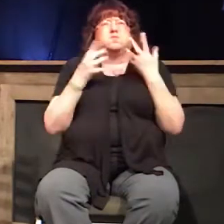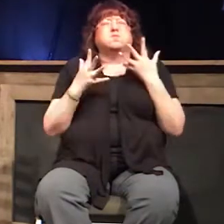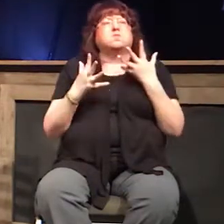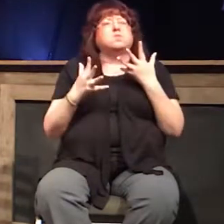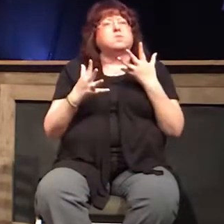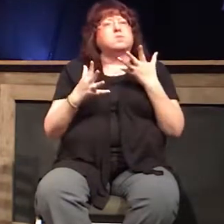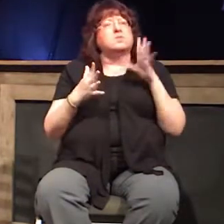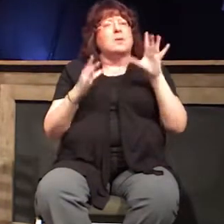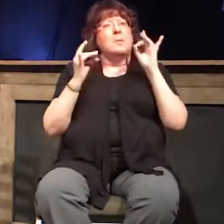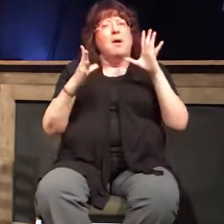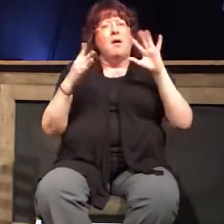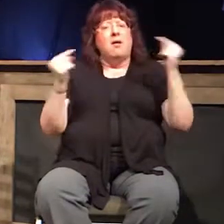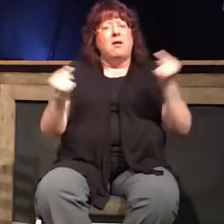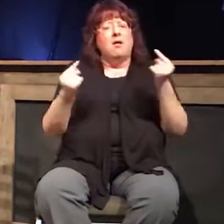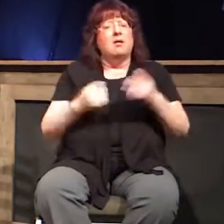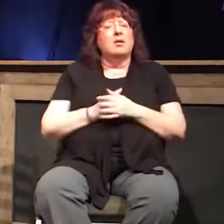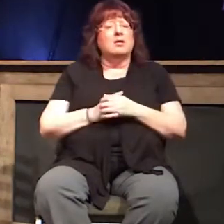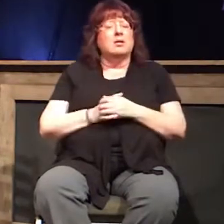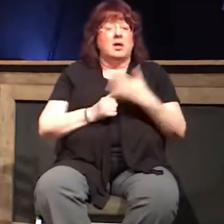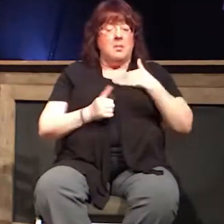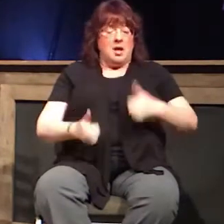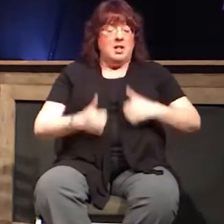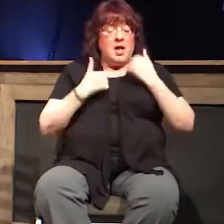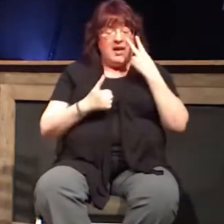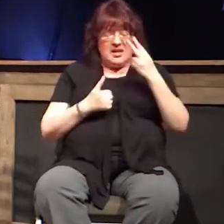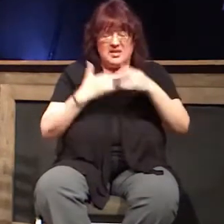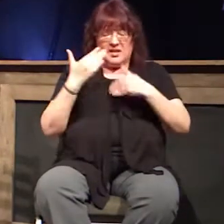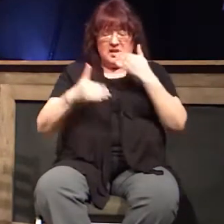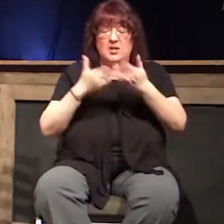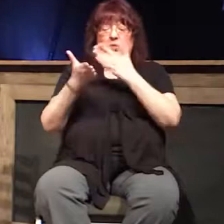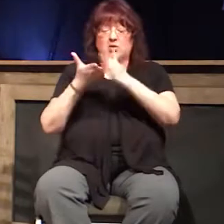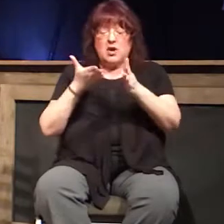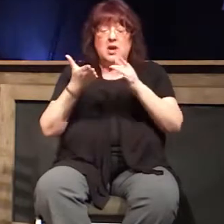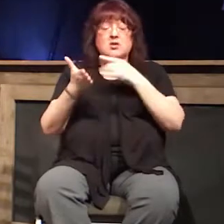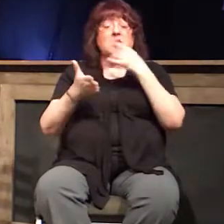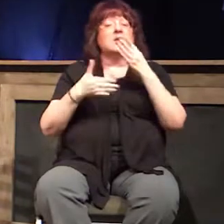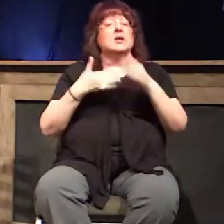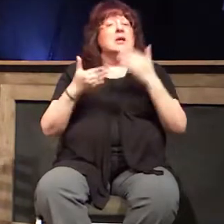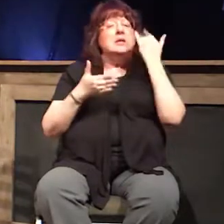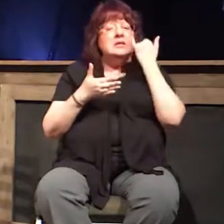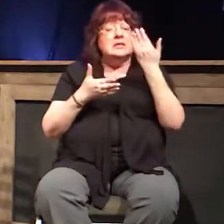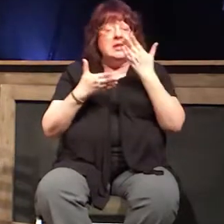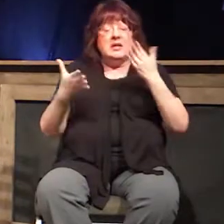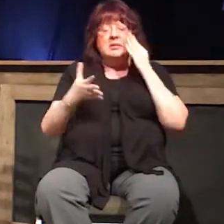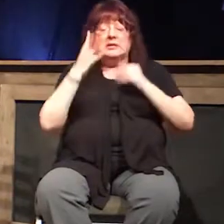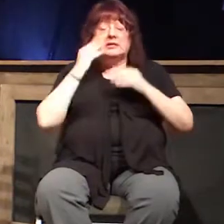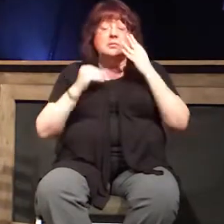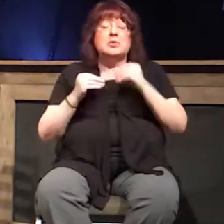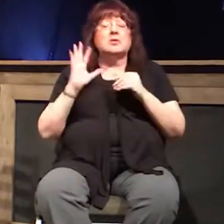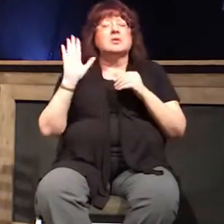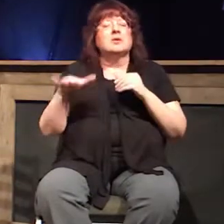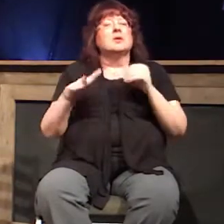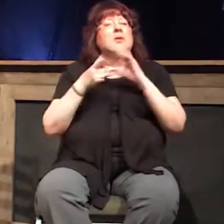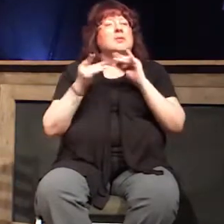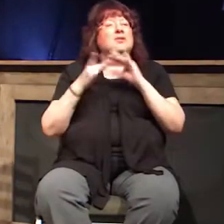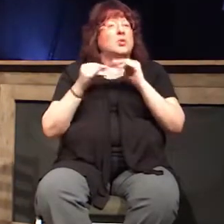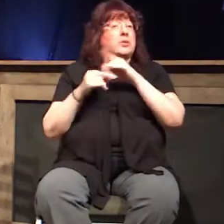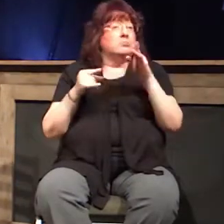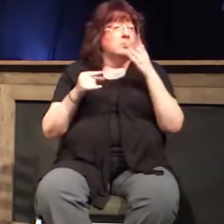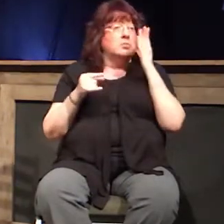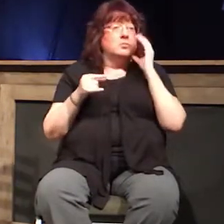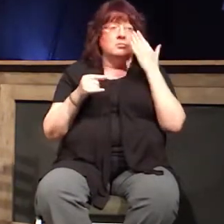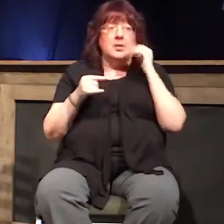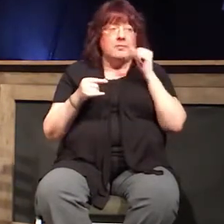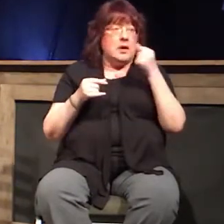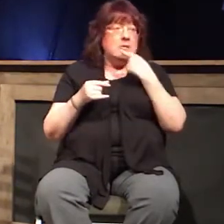pain. And so in my life, I see the pattern of rejection. I see some of the things that I've been through, but here's the story that you've probably never